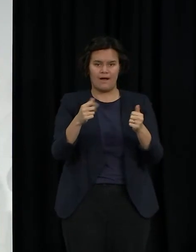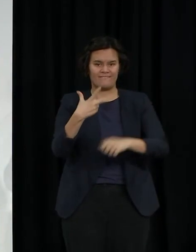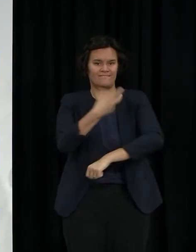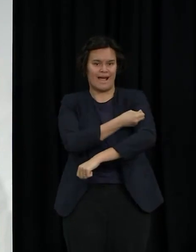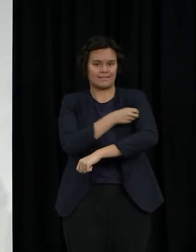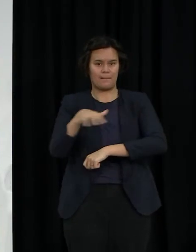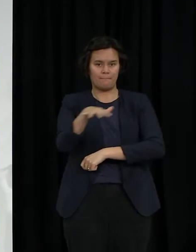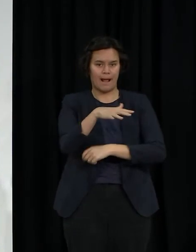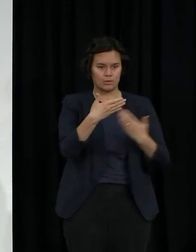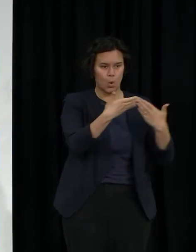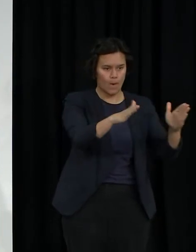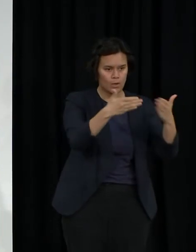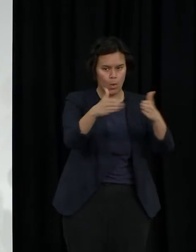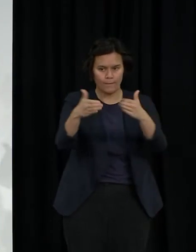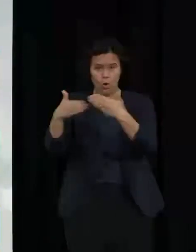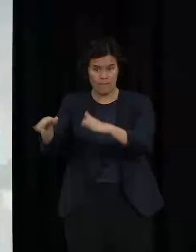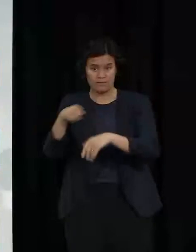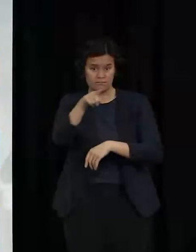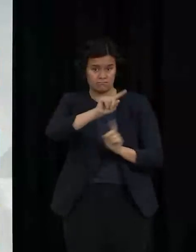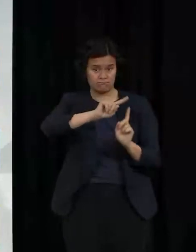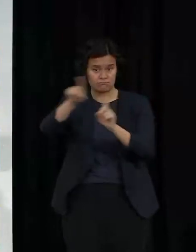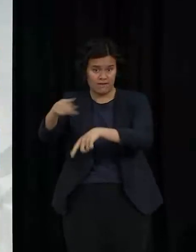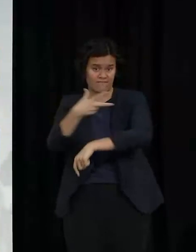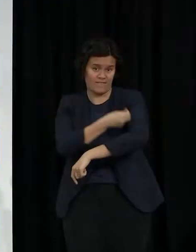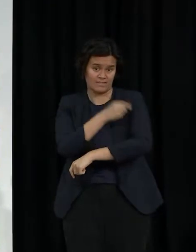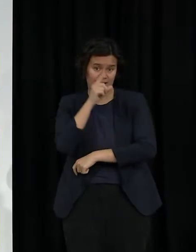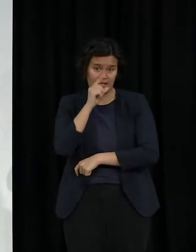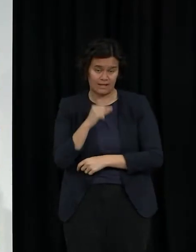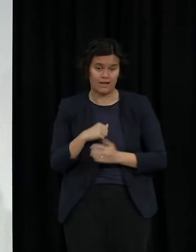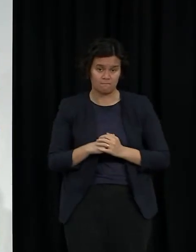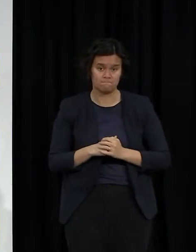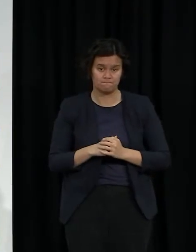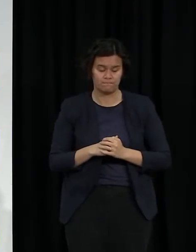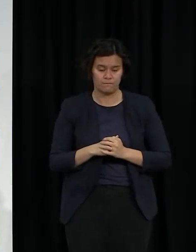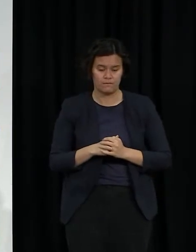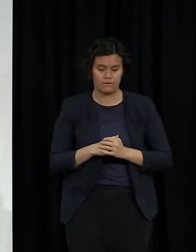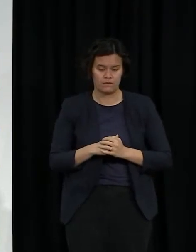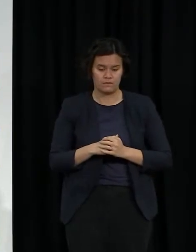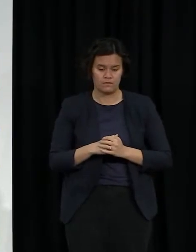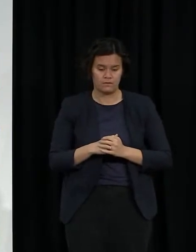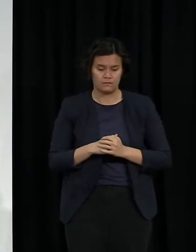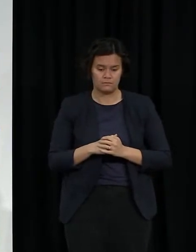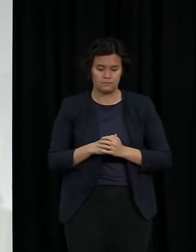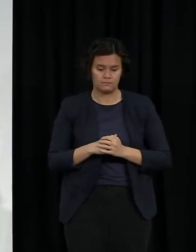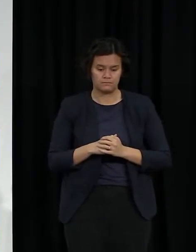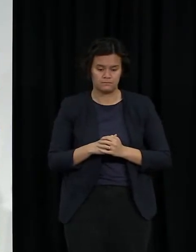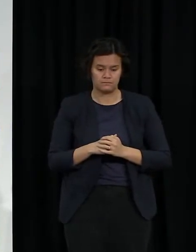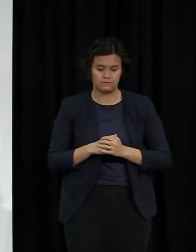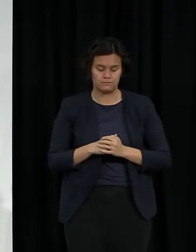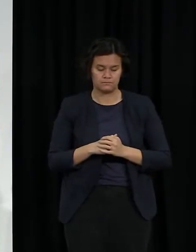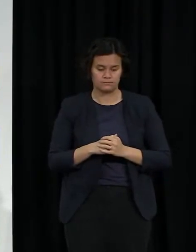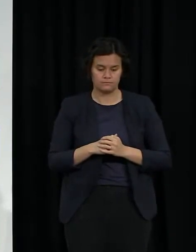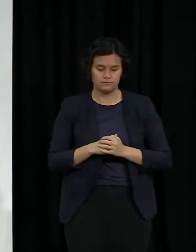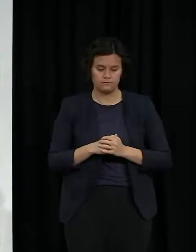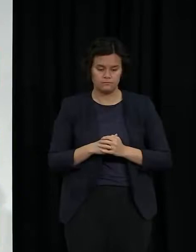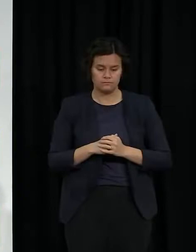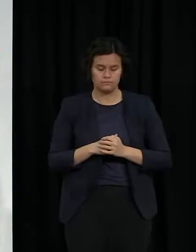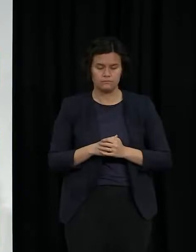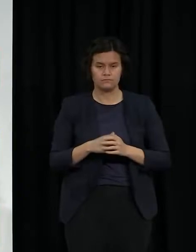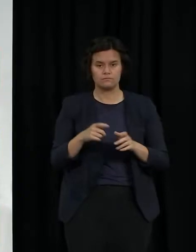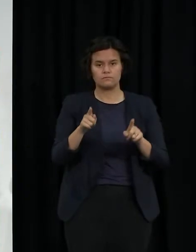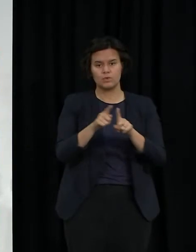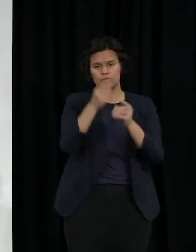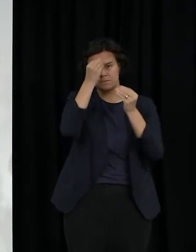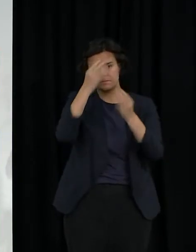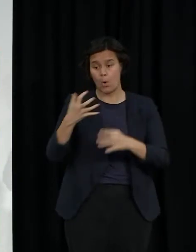for people to do that. Just a couple of other brief remarks before we take questions. The first of those is to note that the fourth round of the wage